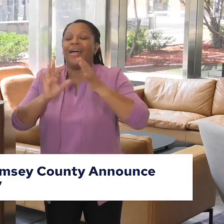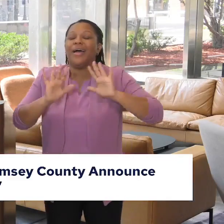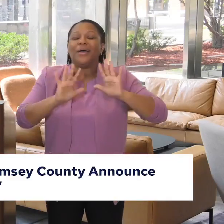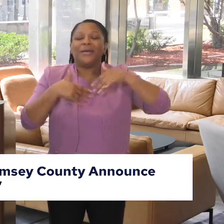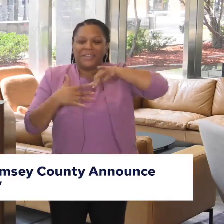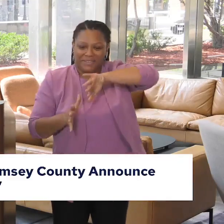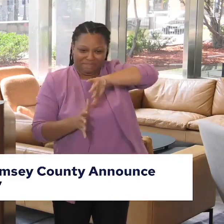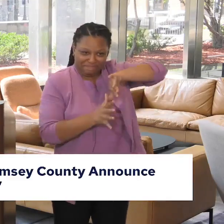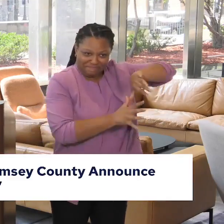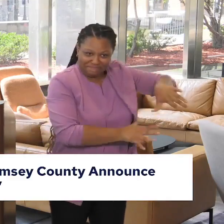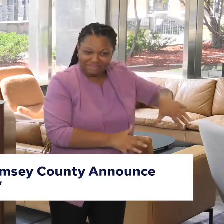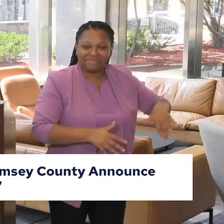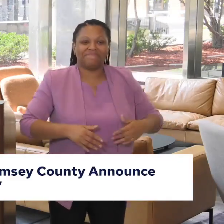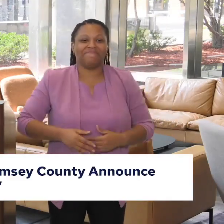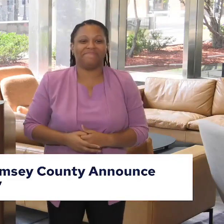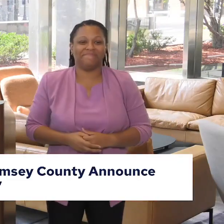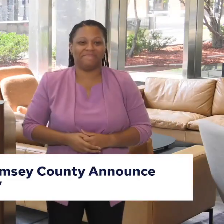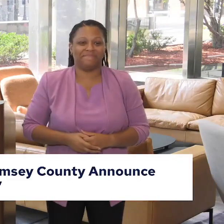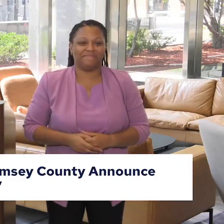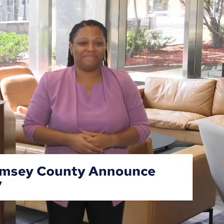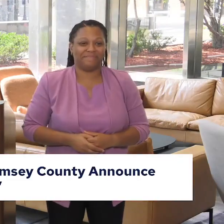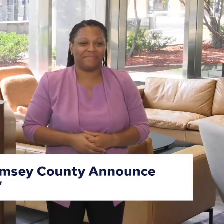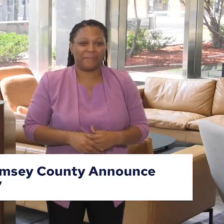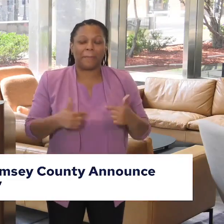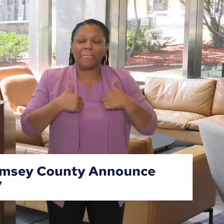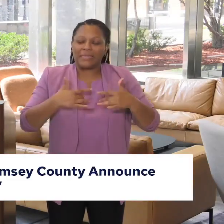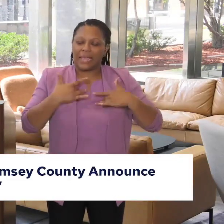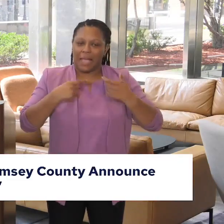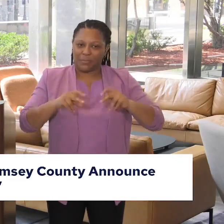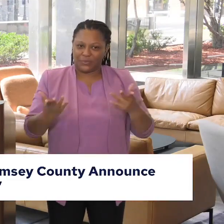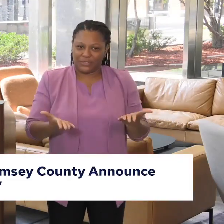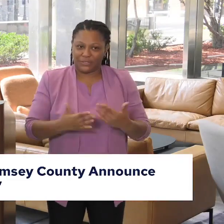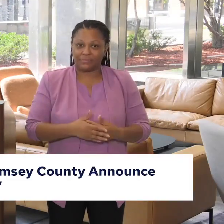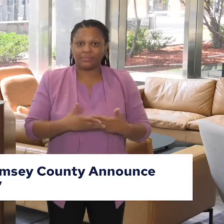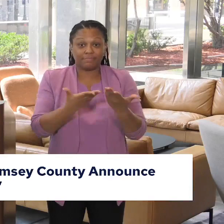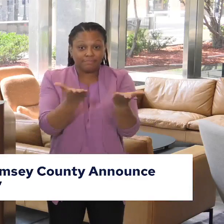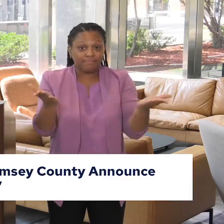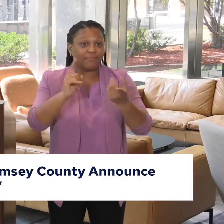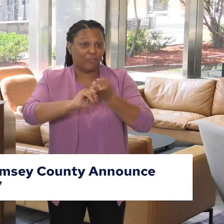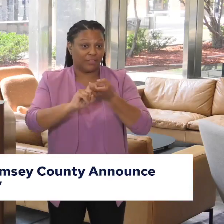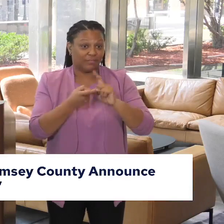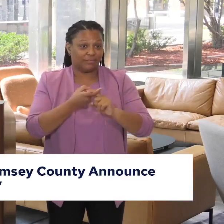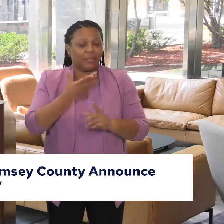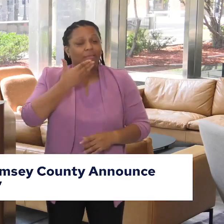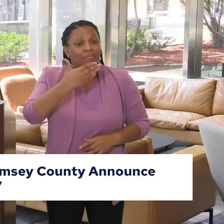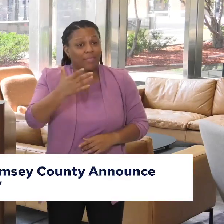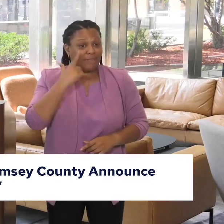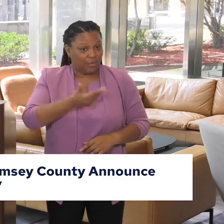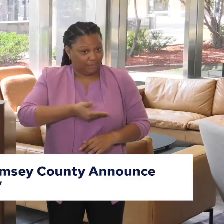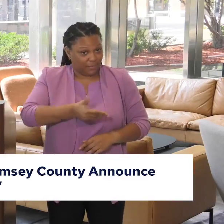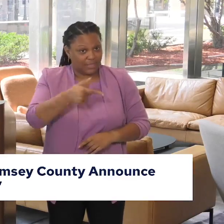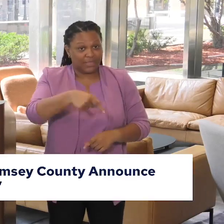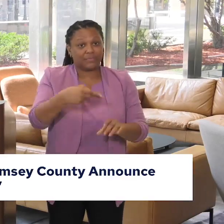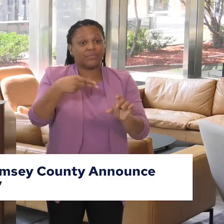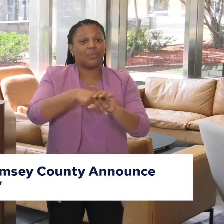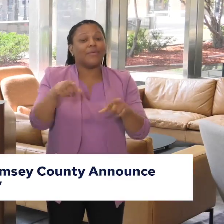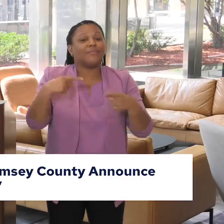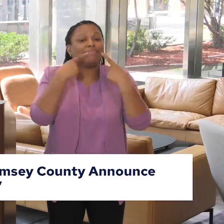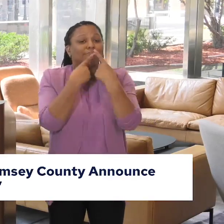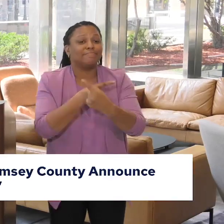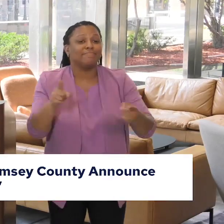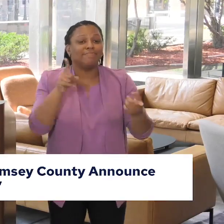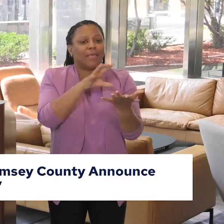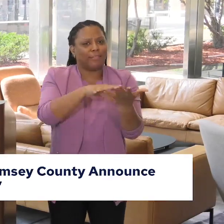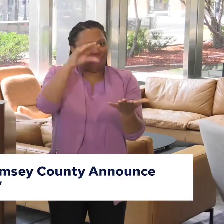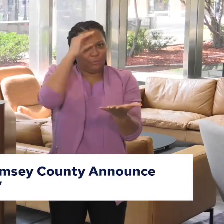it's a very exciting opportunity. Dear friends, thank you for the invitation to join you today for the announcement of the Learn and Earn